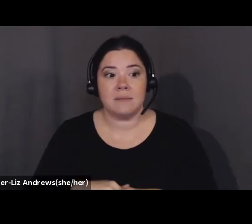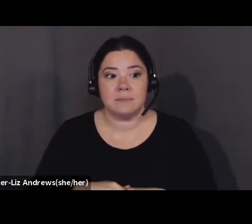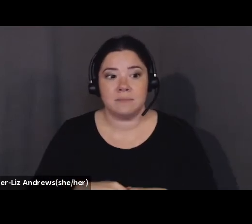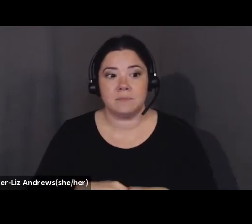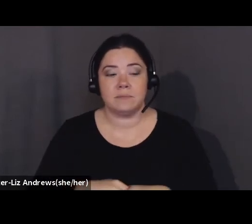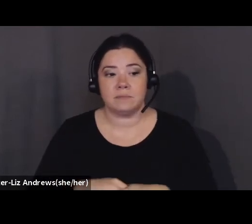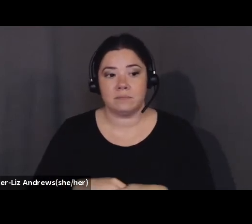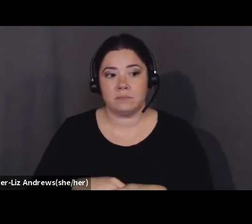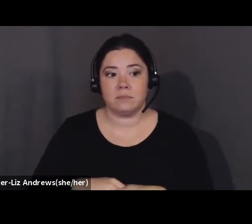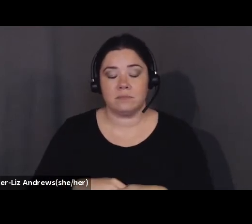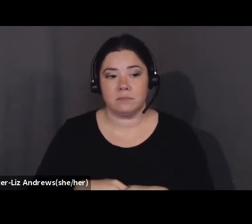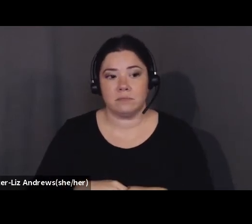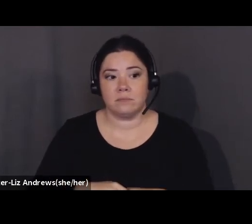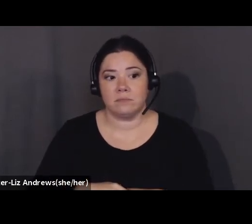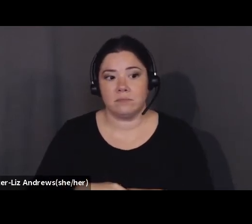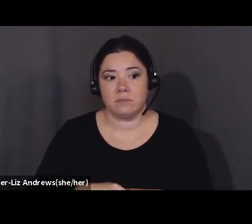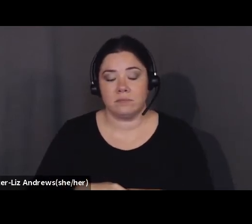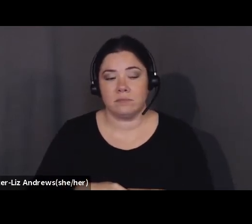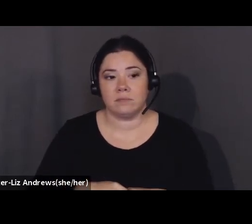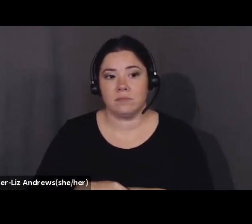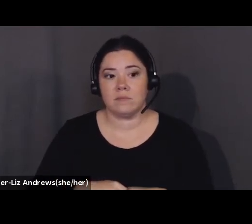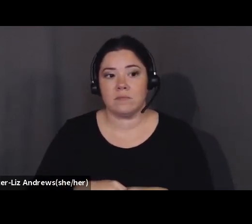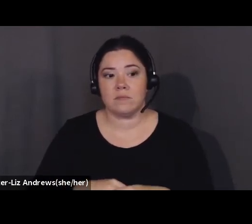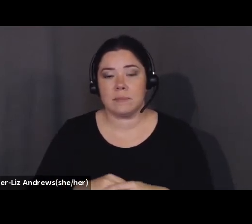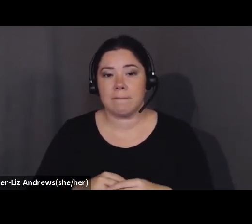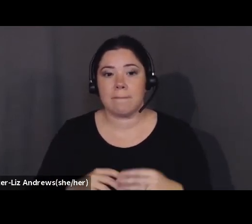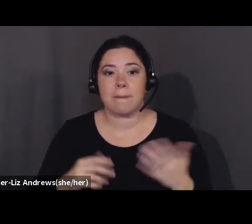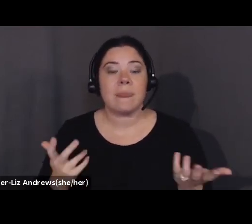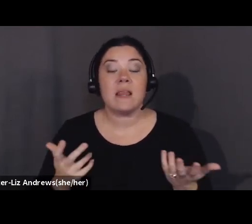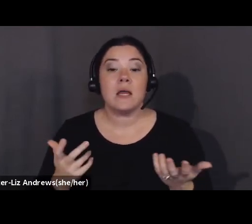So what CISO has been working on in terms